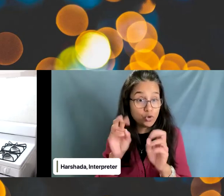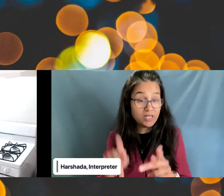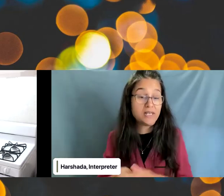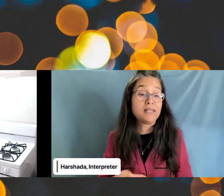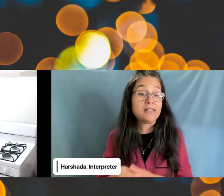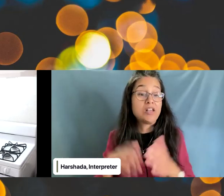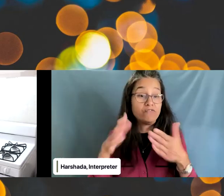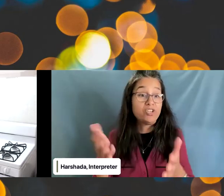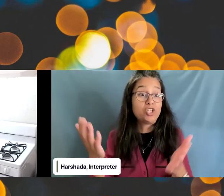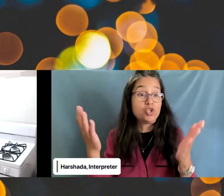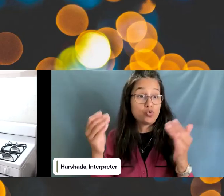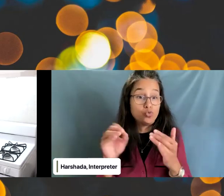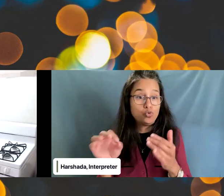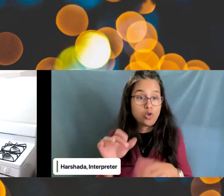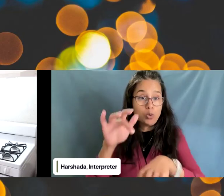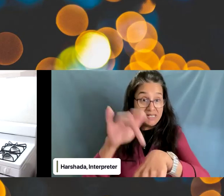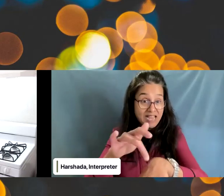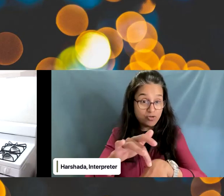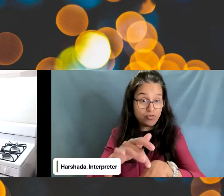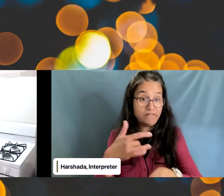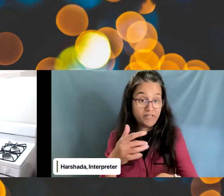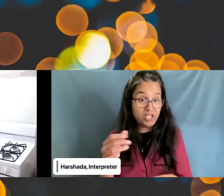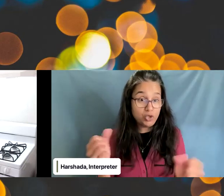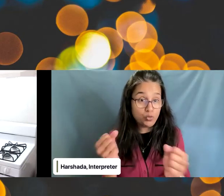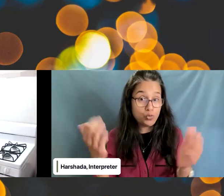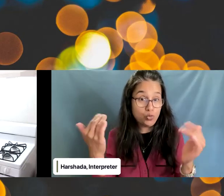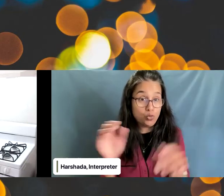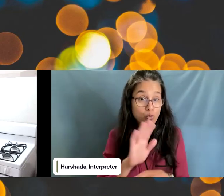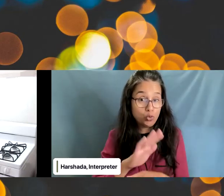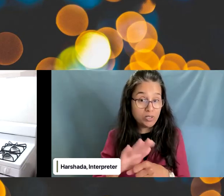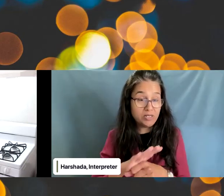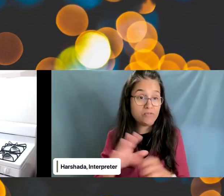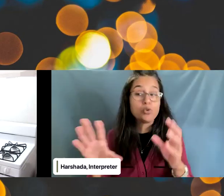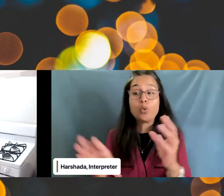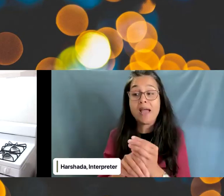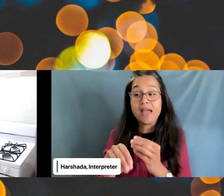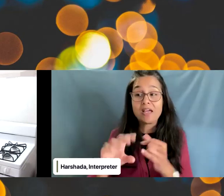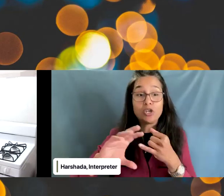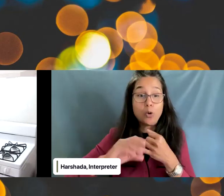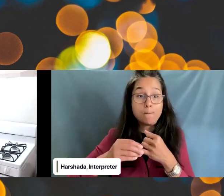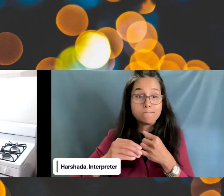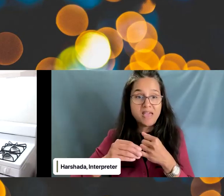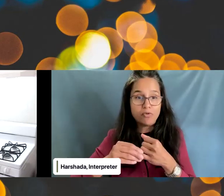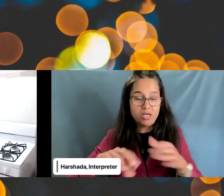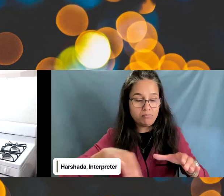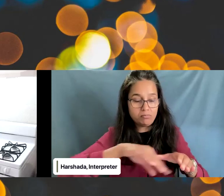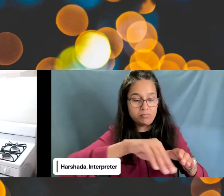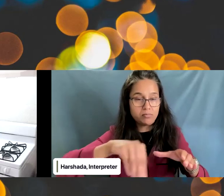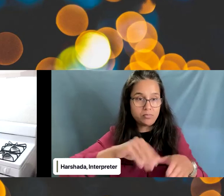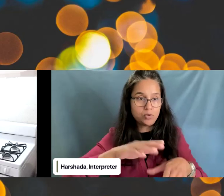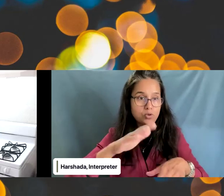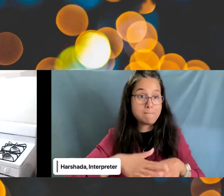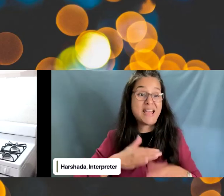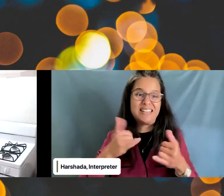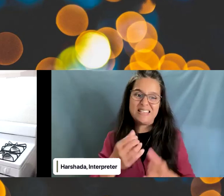cool enough to the touch, you're going to add your raspberry coulis on top. Okay. Mine's still warm, but